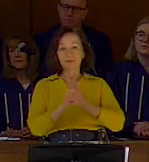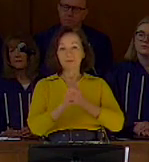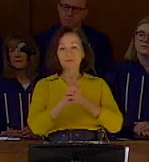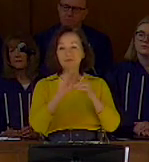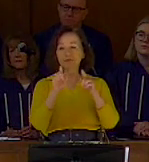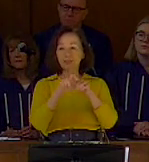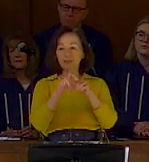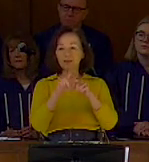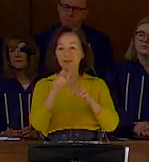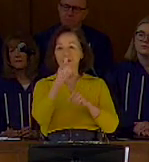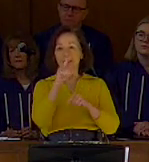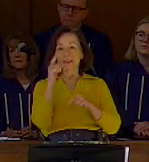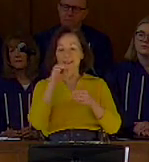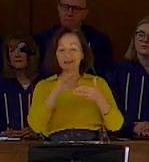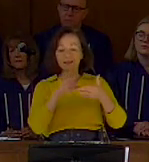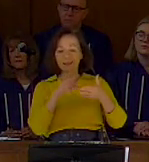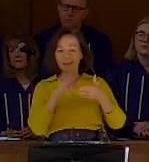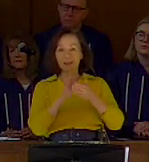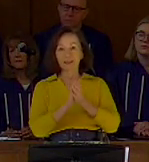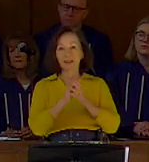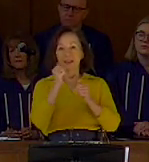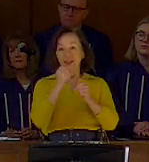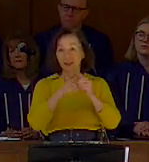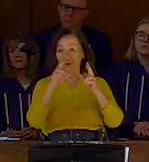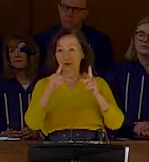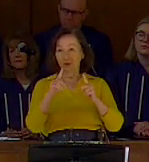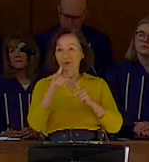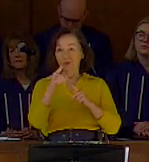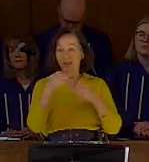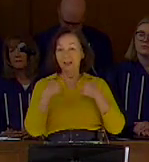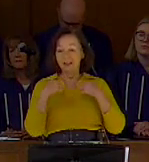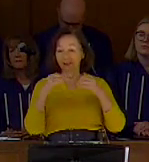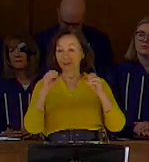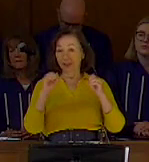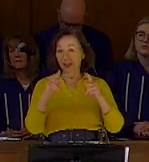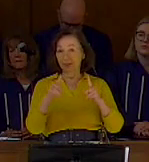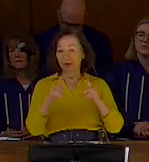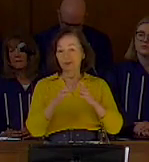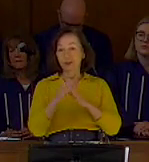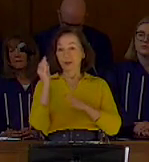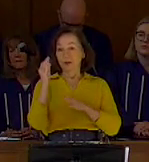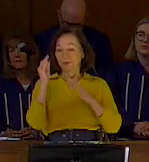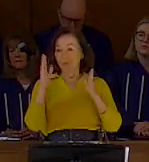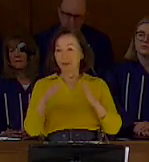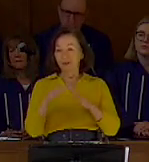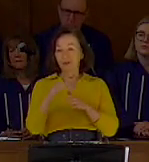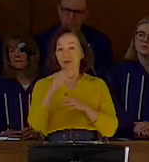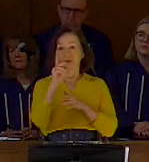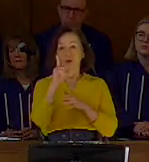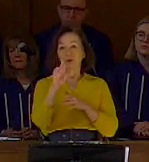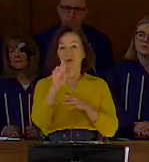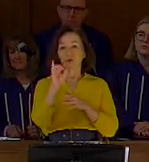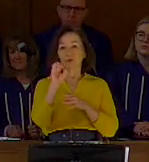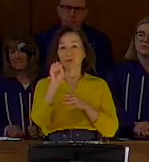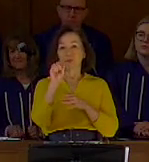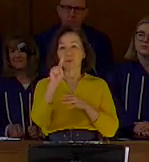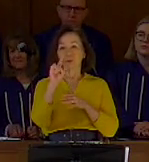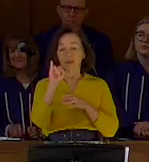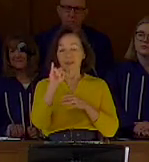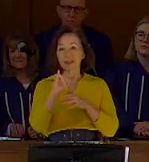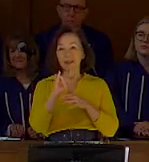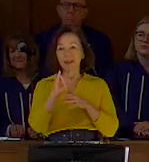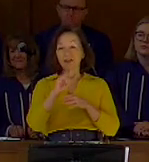love the Lenten study that everyone, if you get a chance, Pastor Christy Garner. Have you guys been enjoying her? I